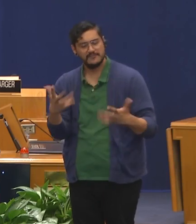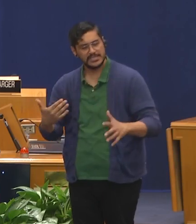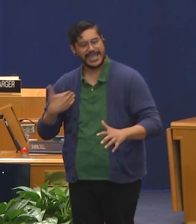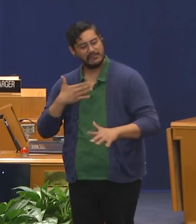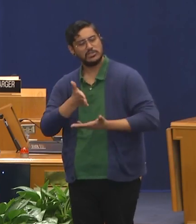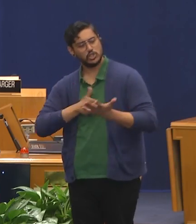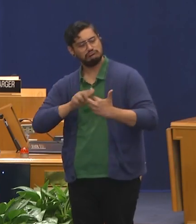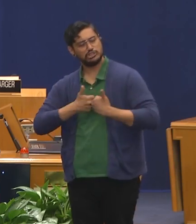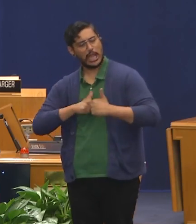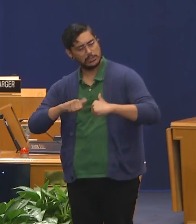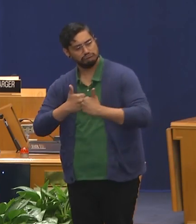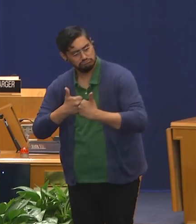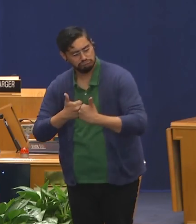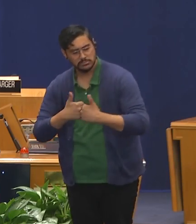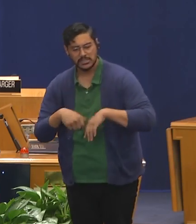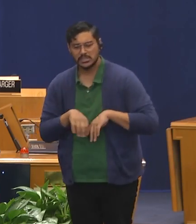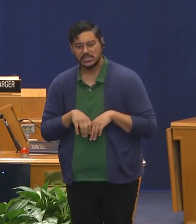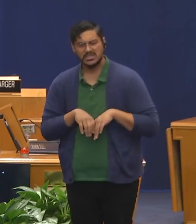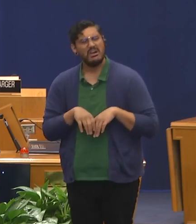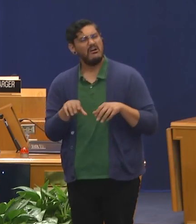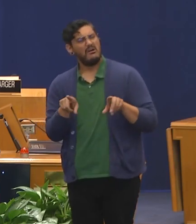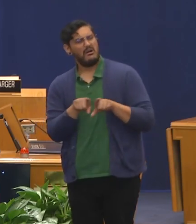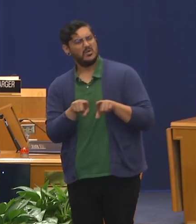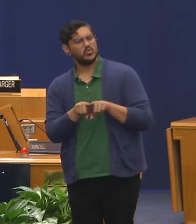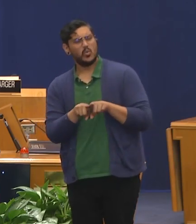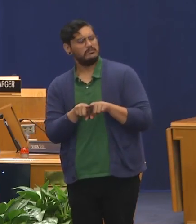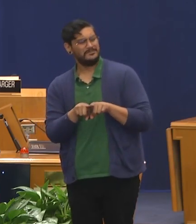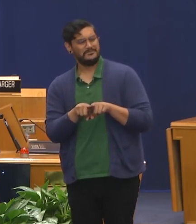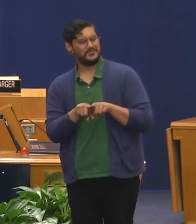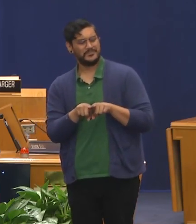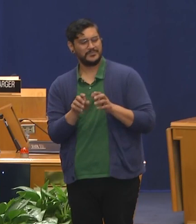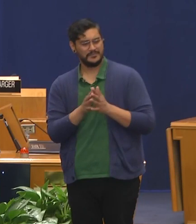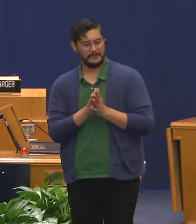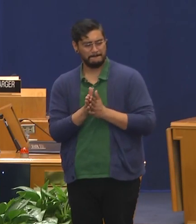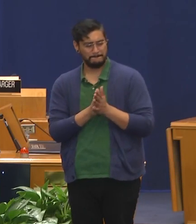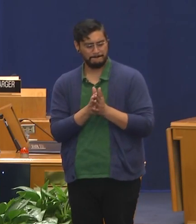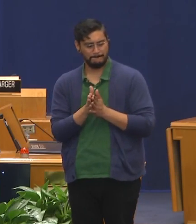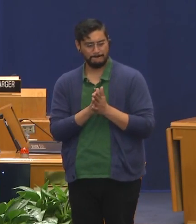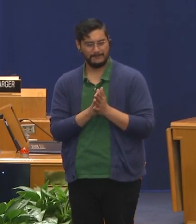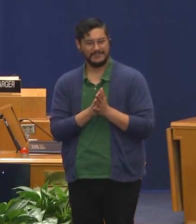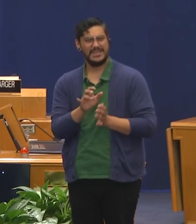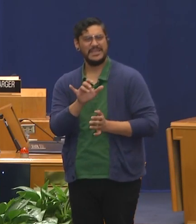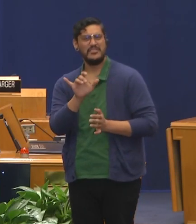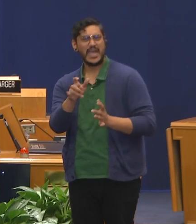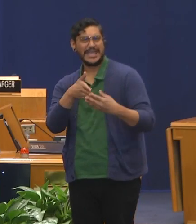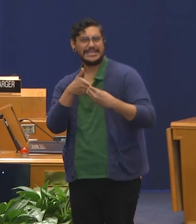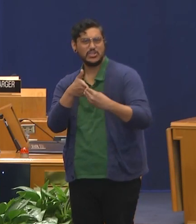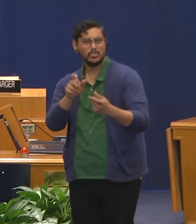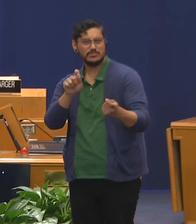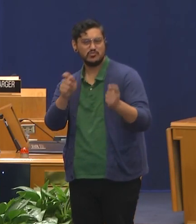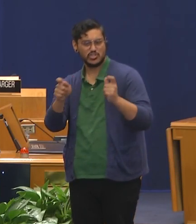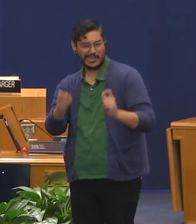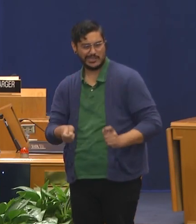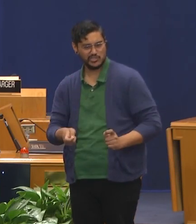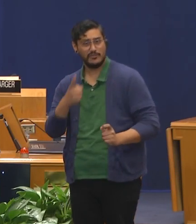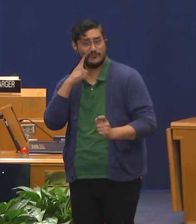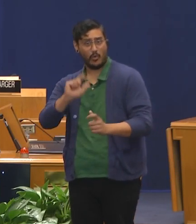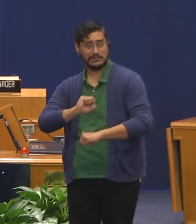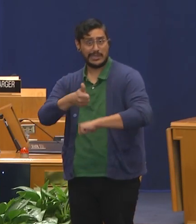And also just as an addendum to that, kind of what the nature of the change in leadership in building up that network will